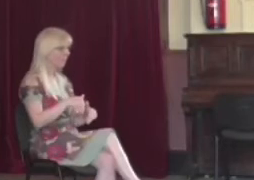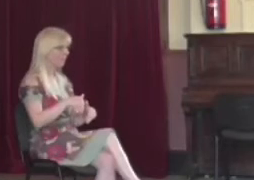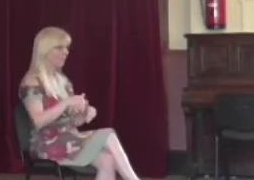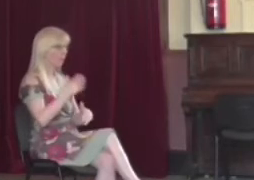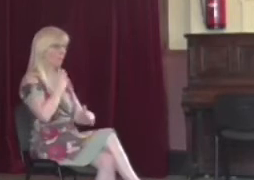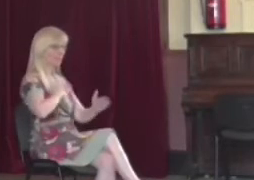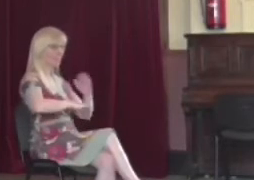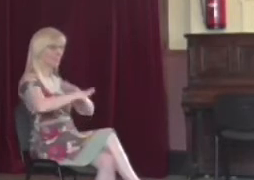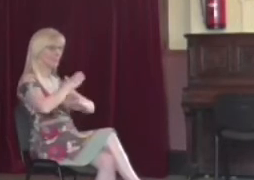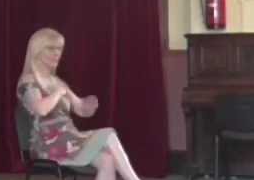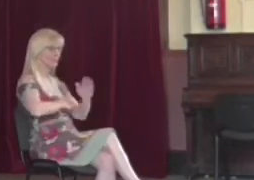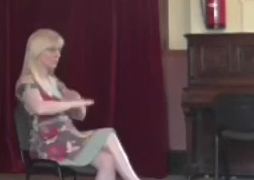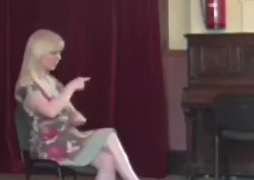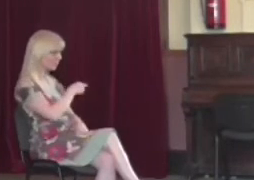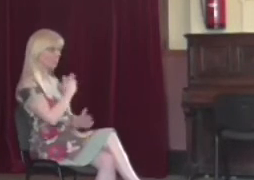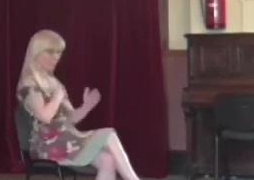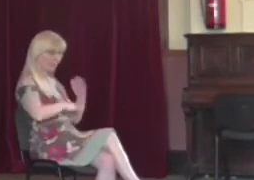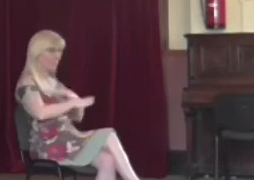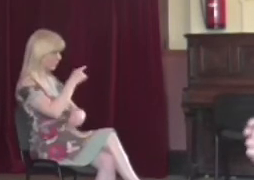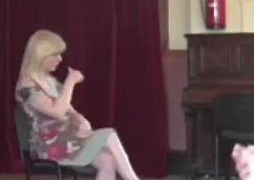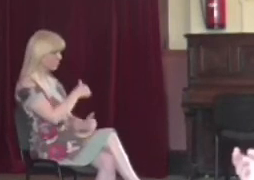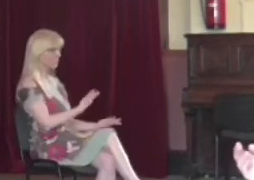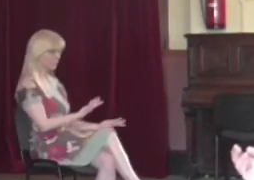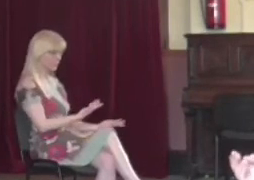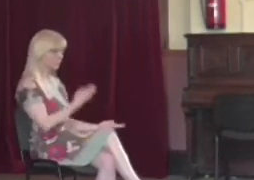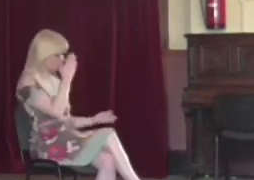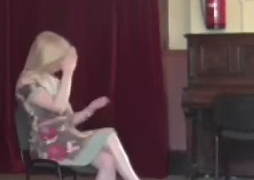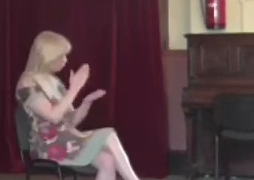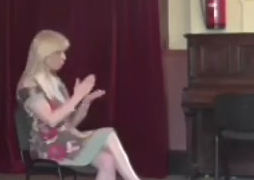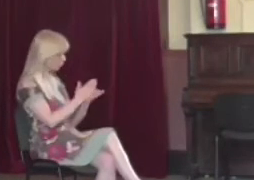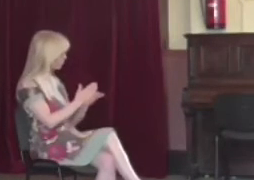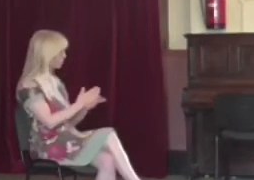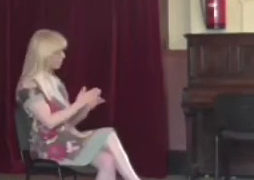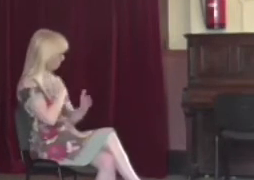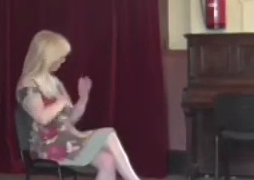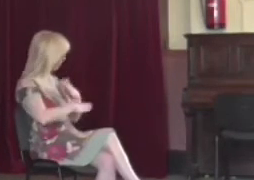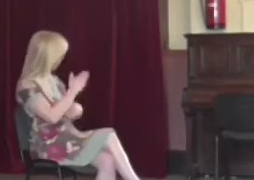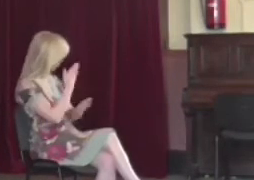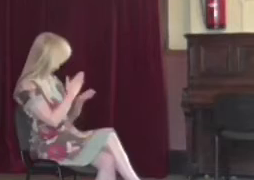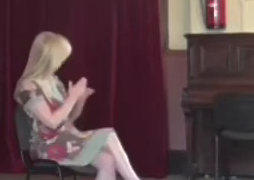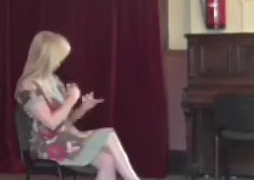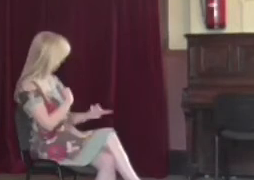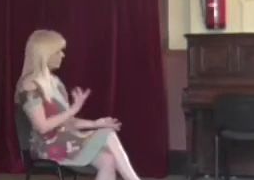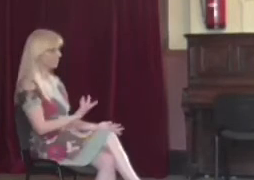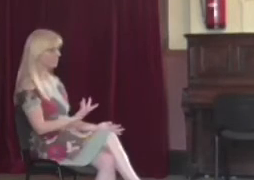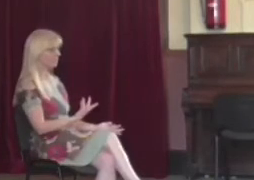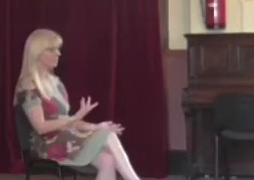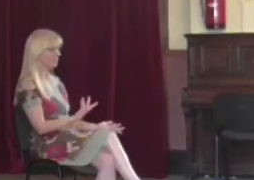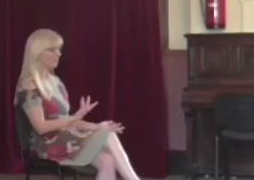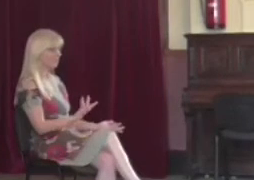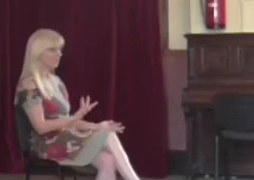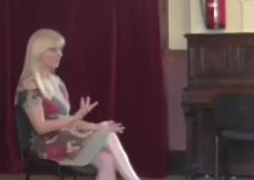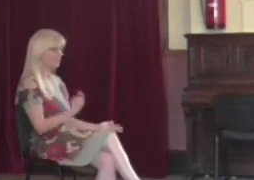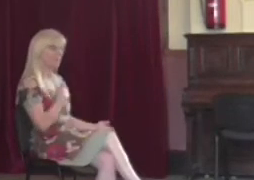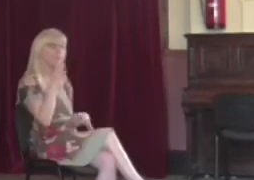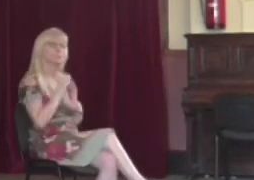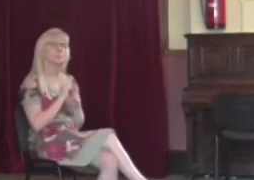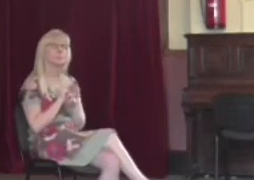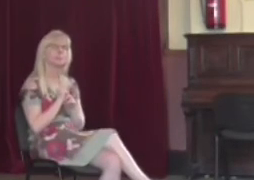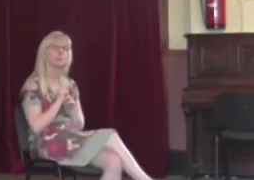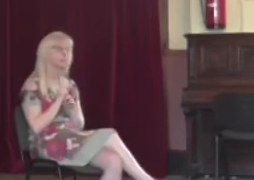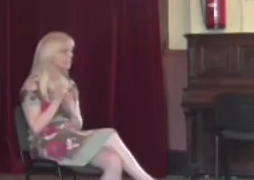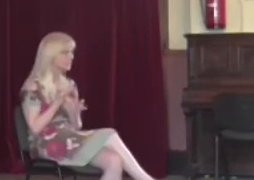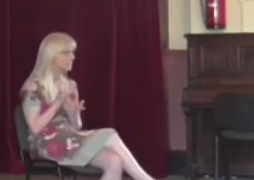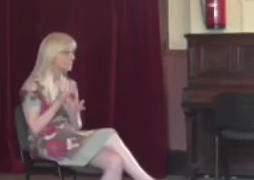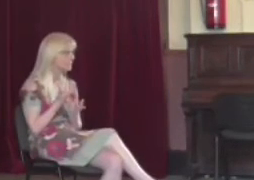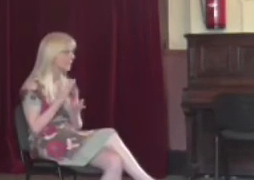And the third thing is that, is it really making an impact? Is what I do make any impact, or is it just a waste of time? Well, the